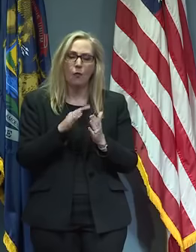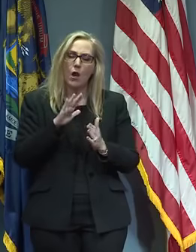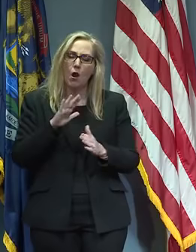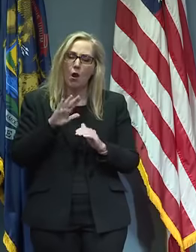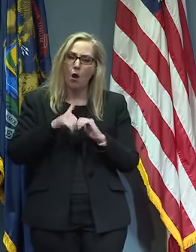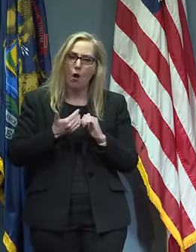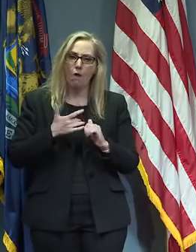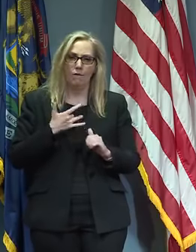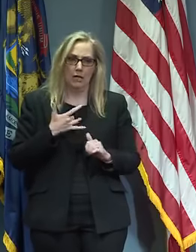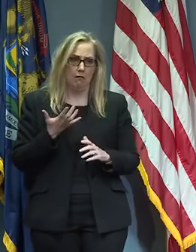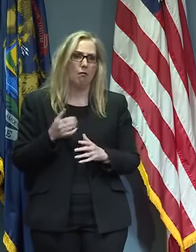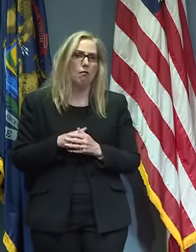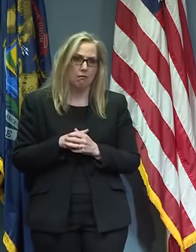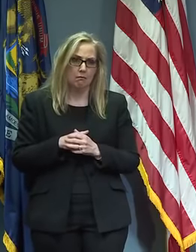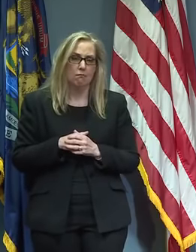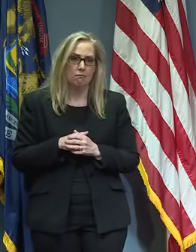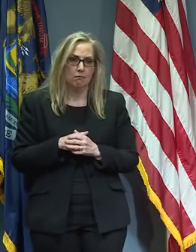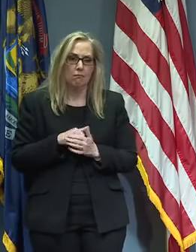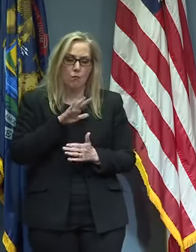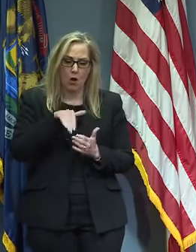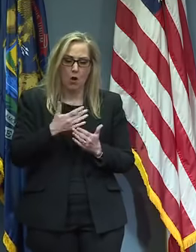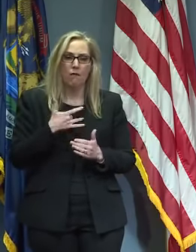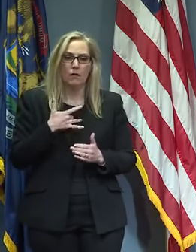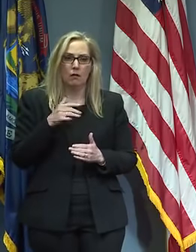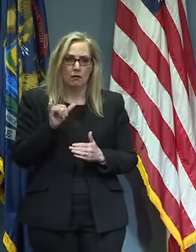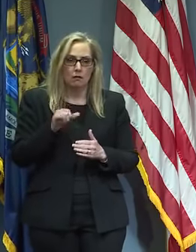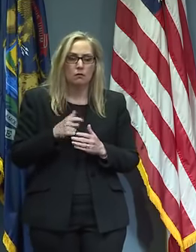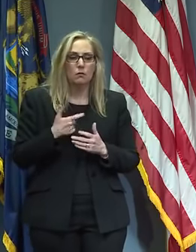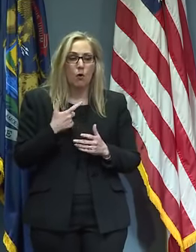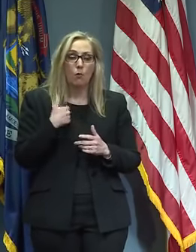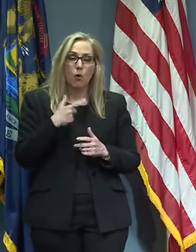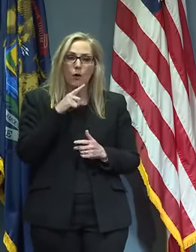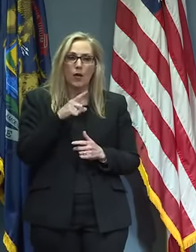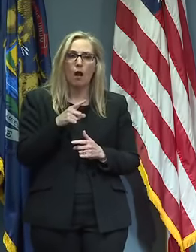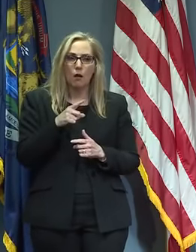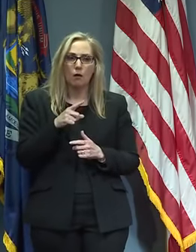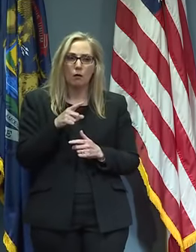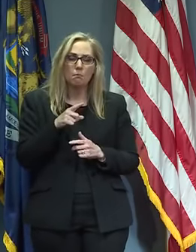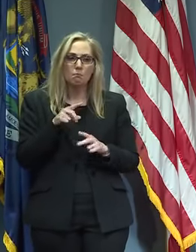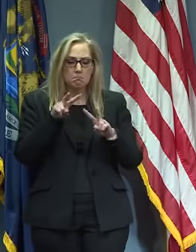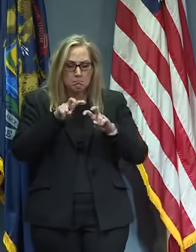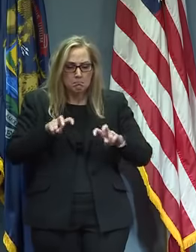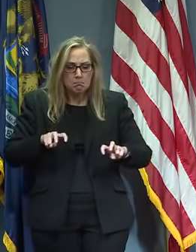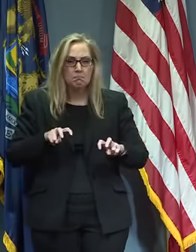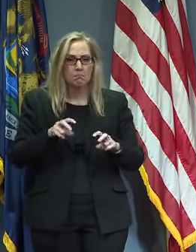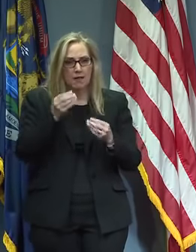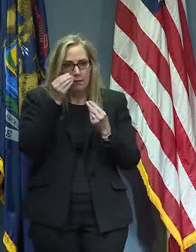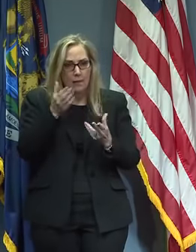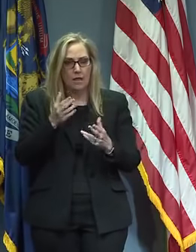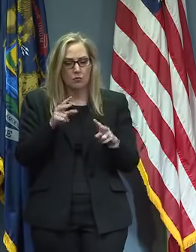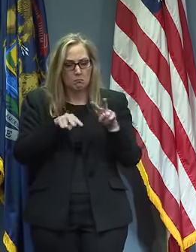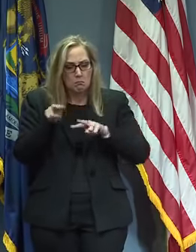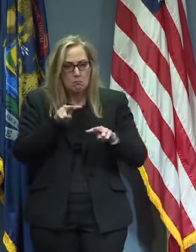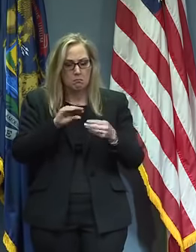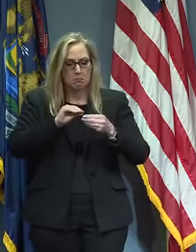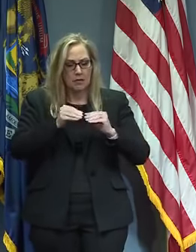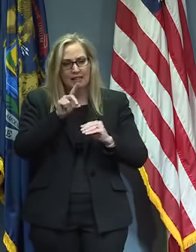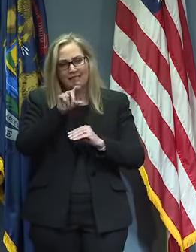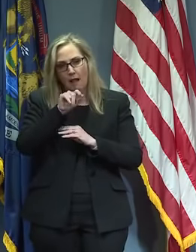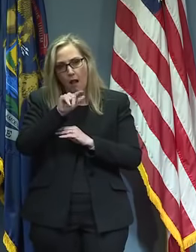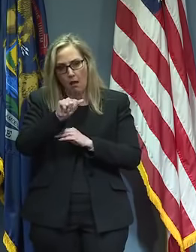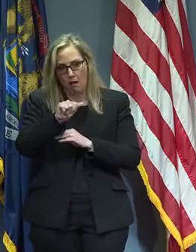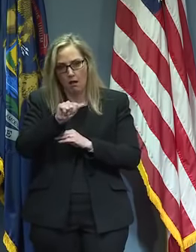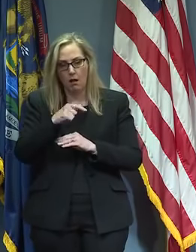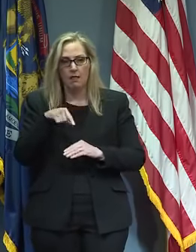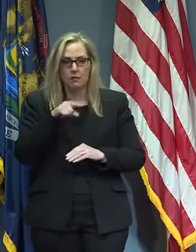But we're vested with a lot more information, and as we are making decisions, it has to be data-driven. This is a rigorous